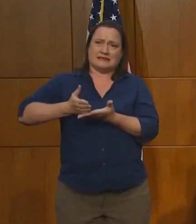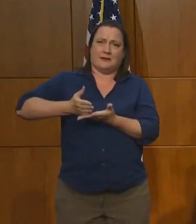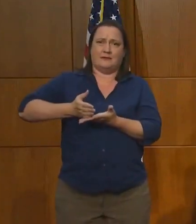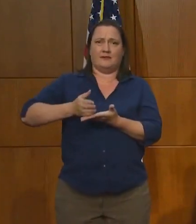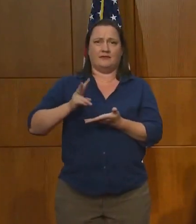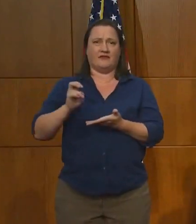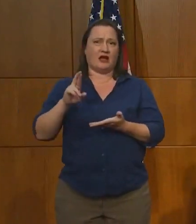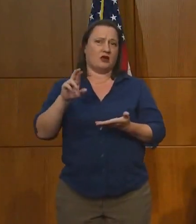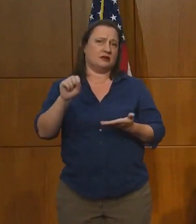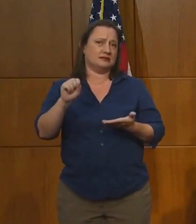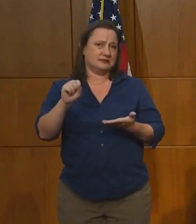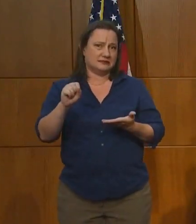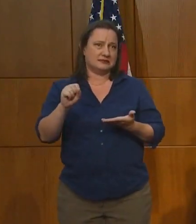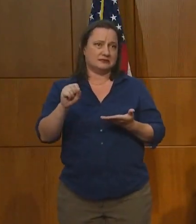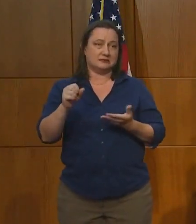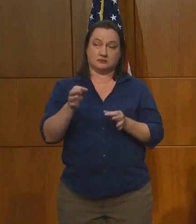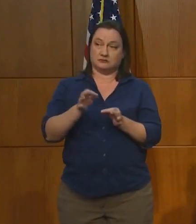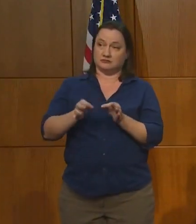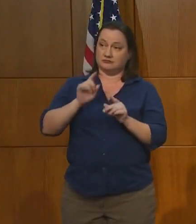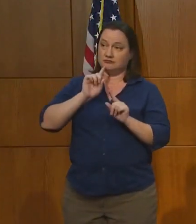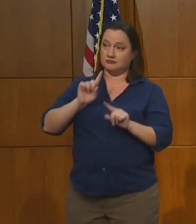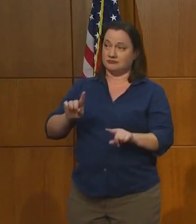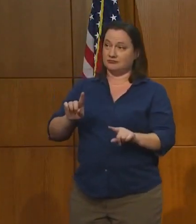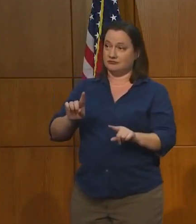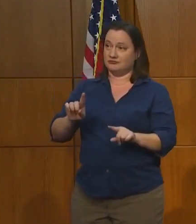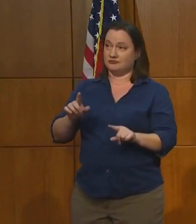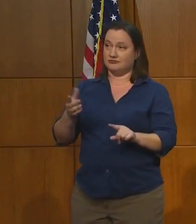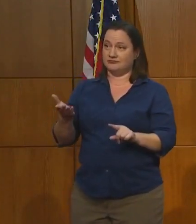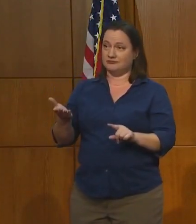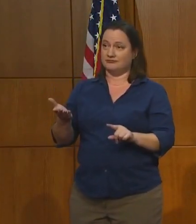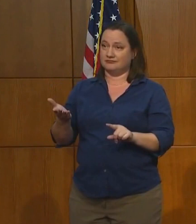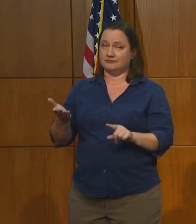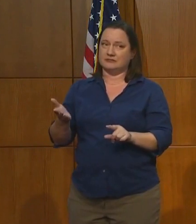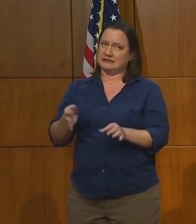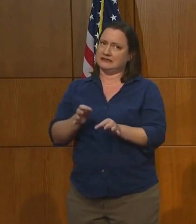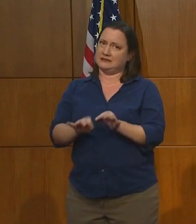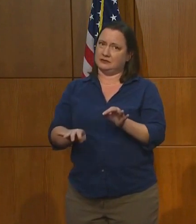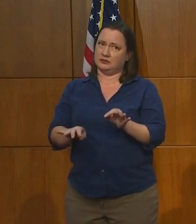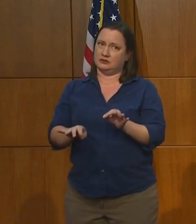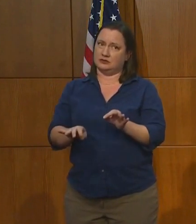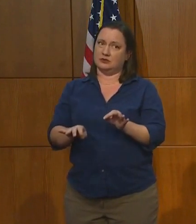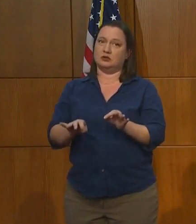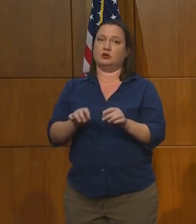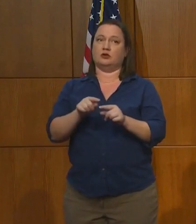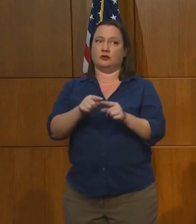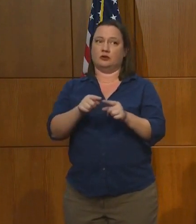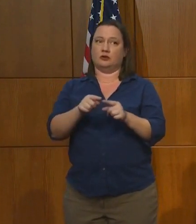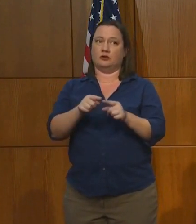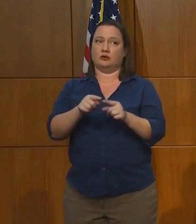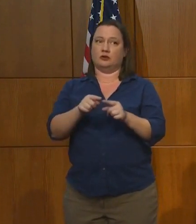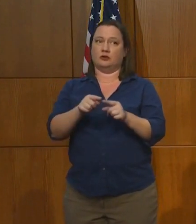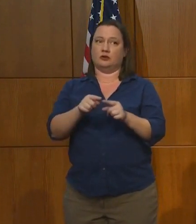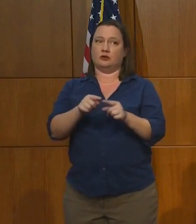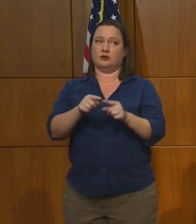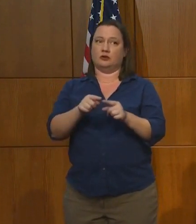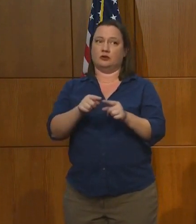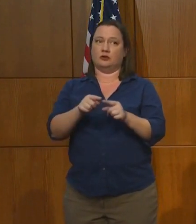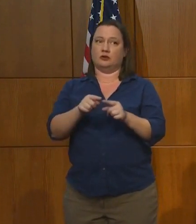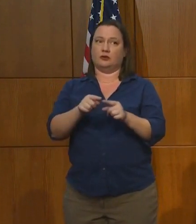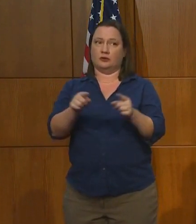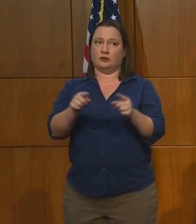How about this virus? And it's very simple. We are